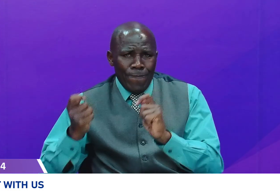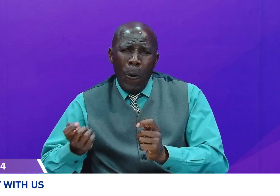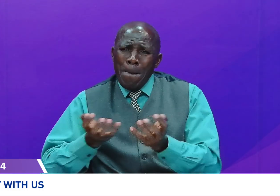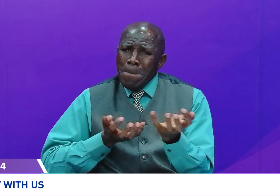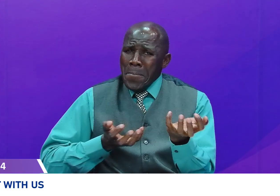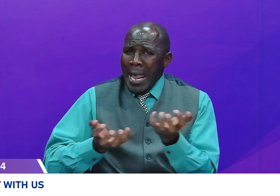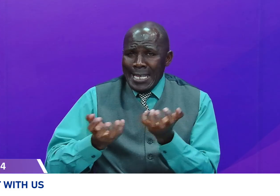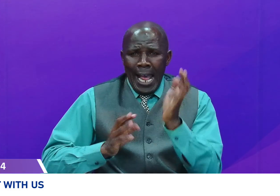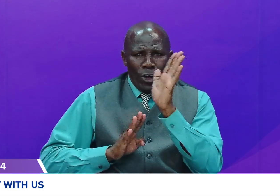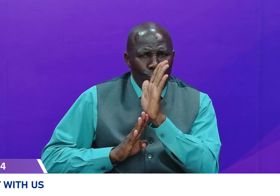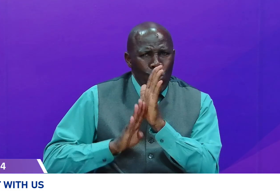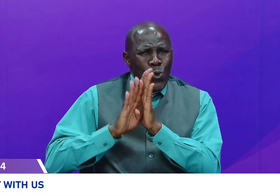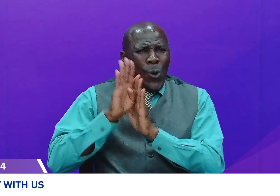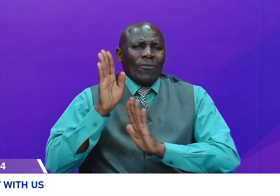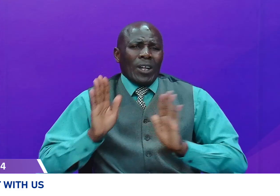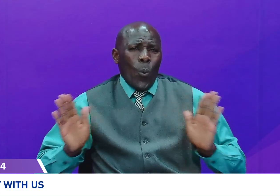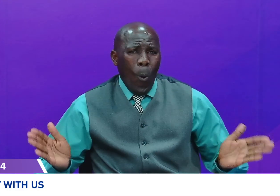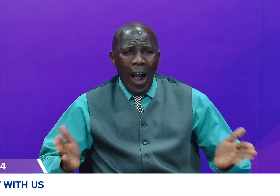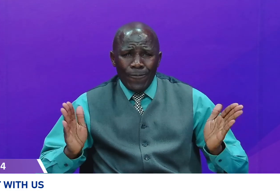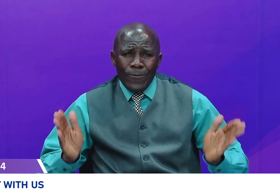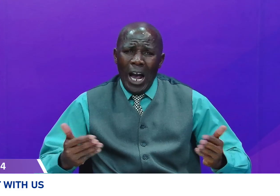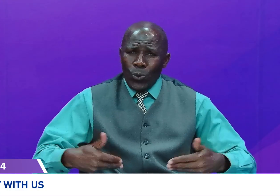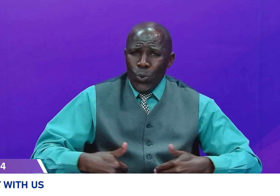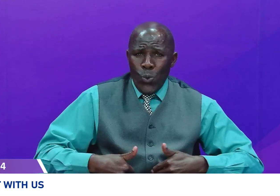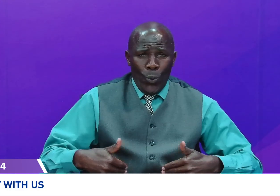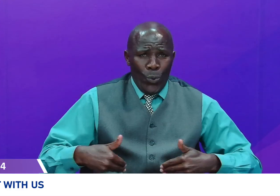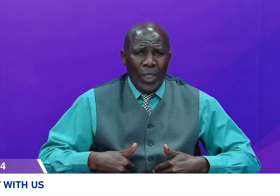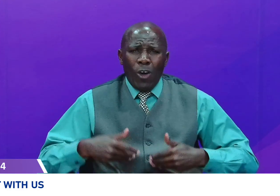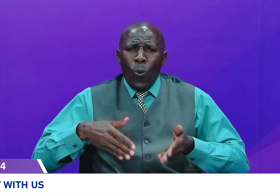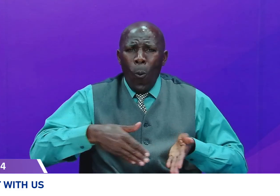He noted that this will enable youth to contribute directly